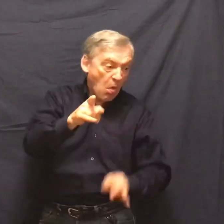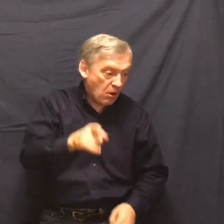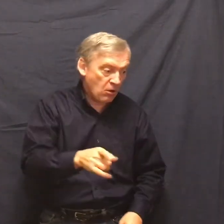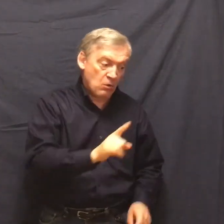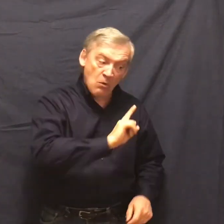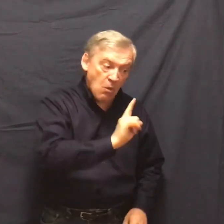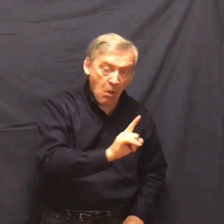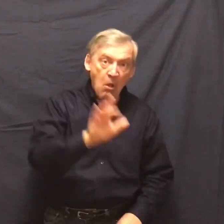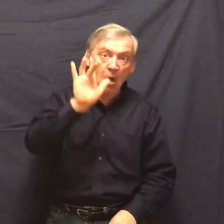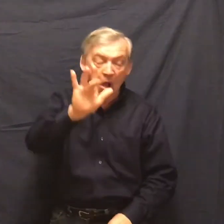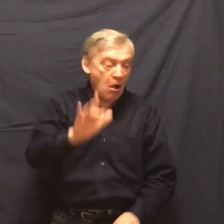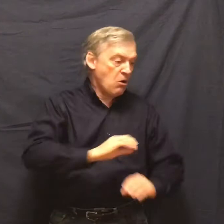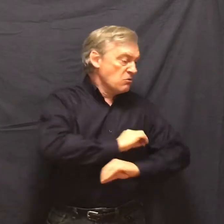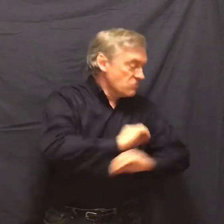Lenny tried to disengage his ear.